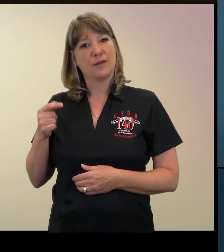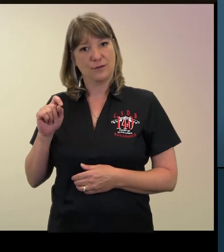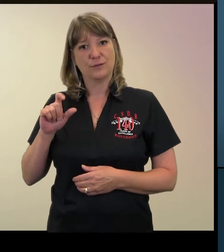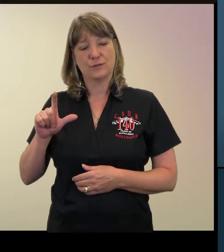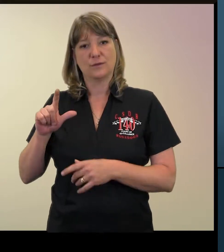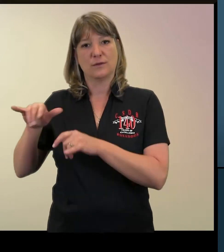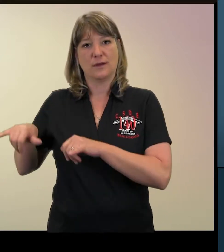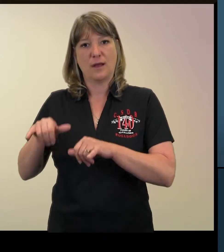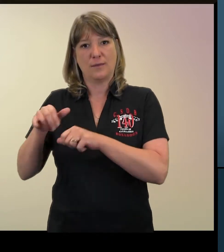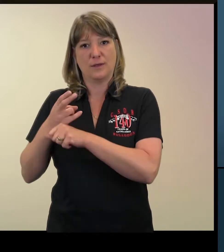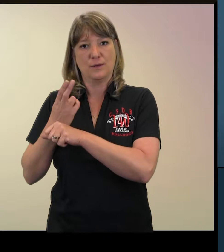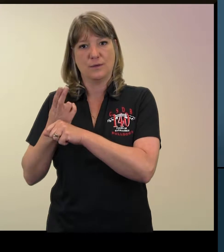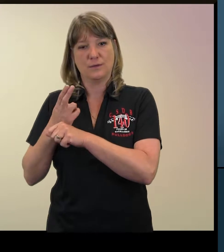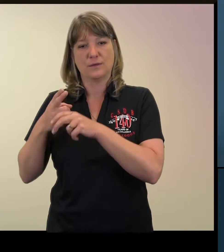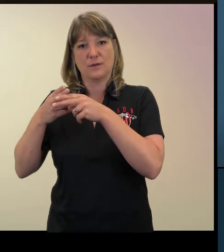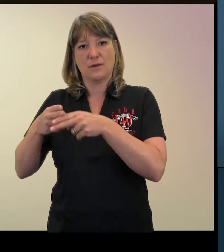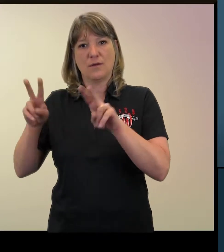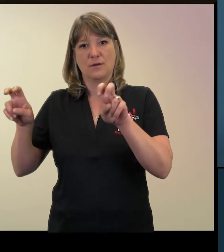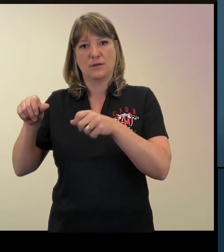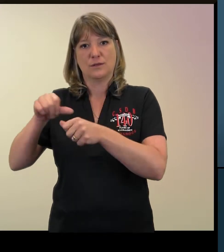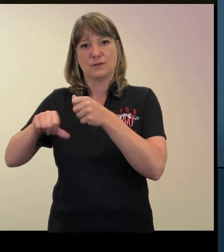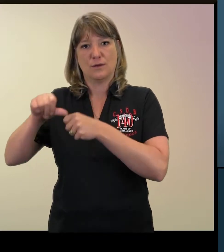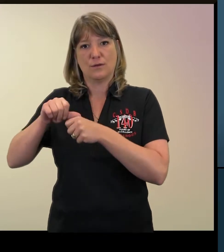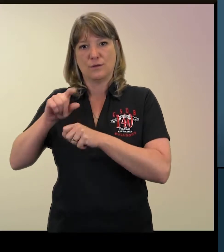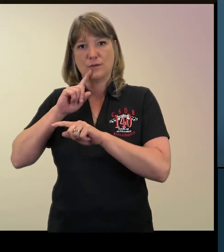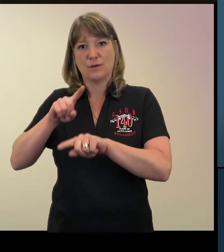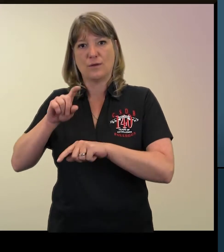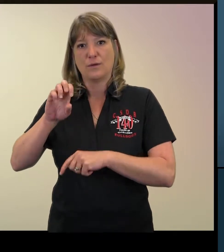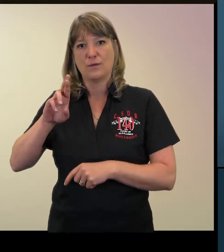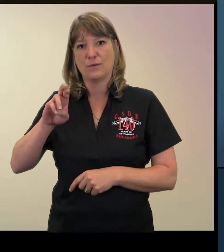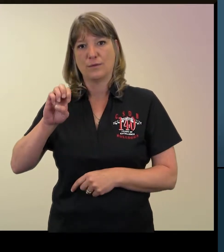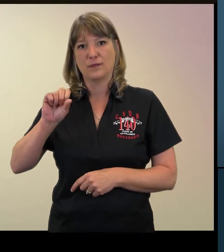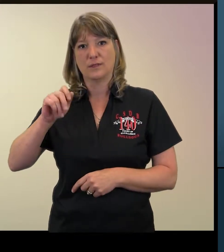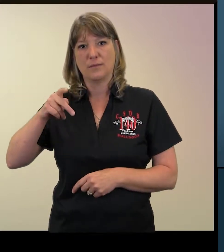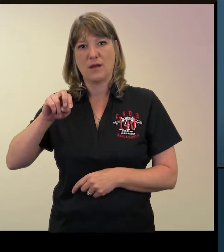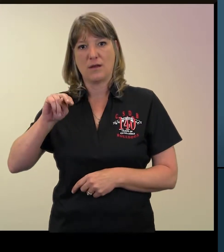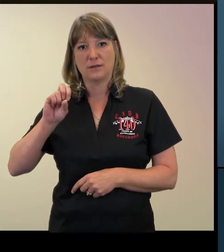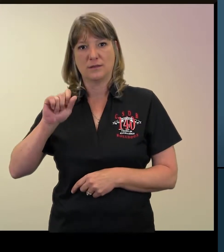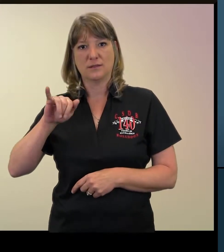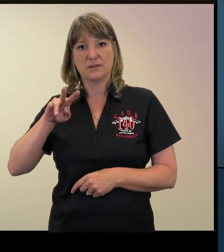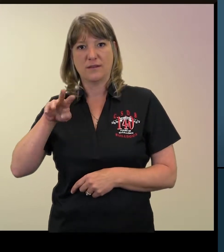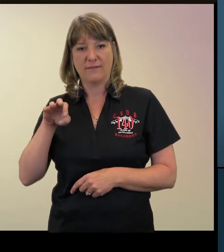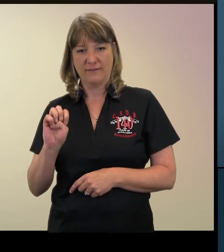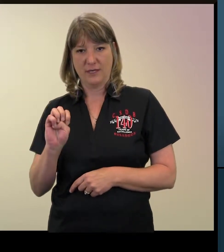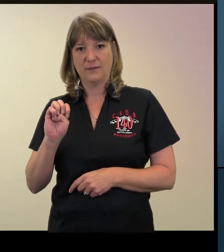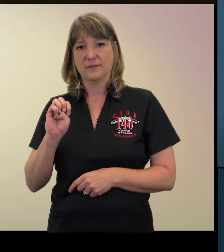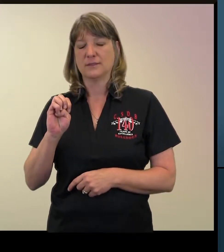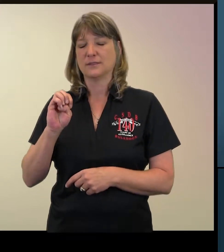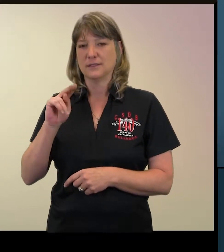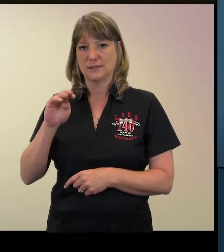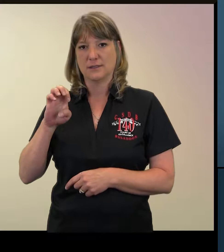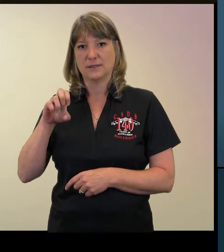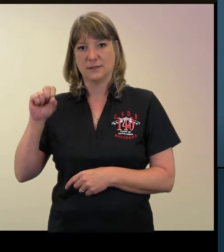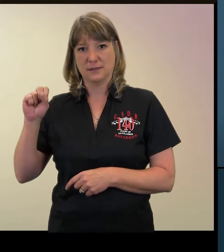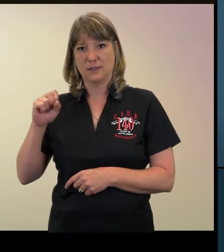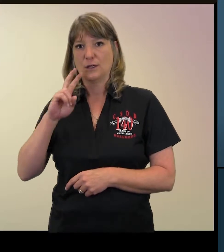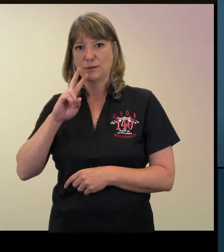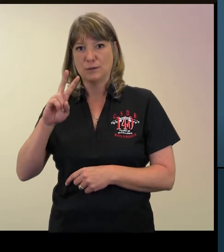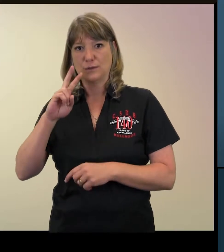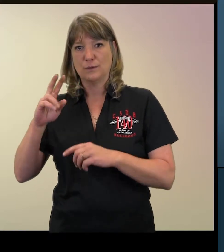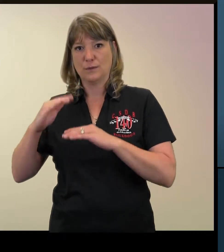Another tool that's commonly used is the Social Responsiveness Scale, 2nd edition, and that's for children ages 2 through